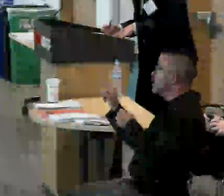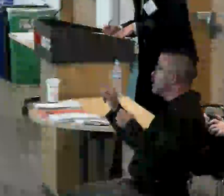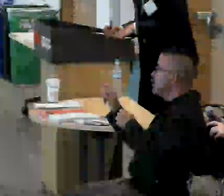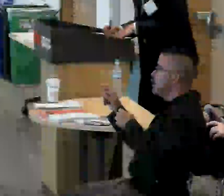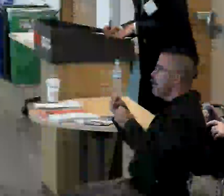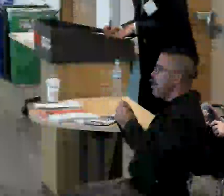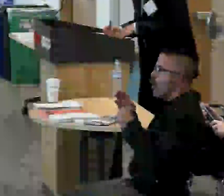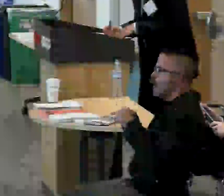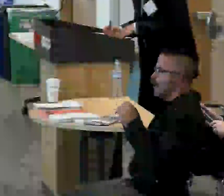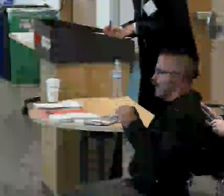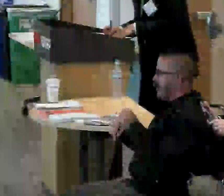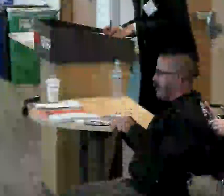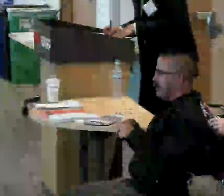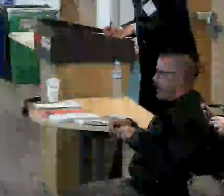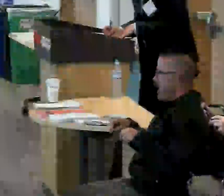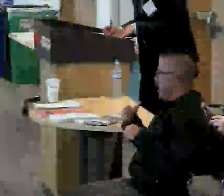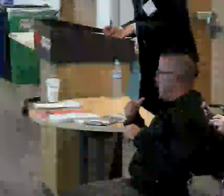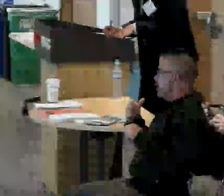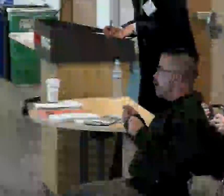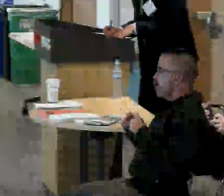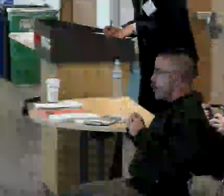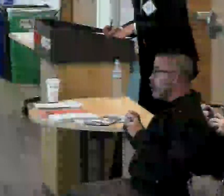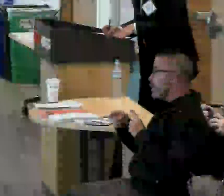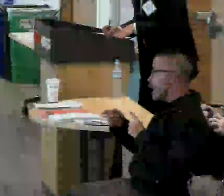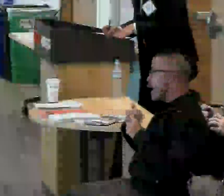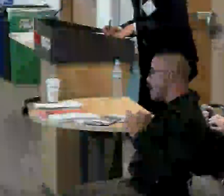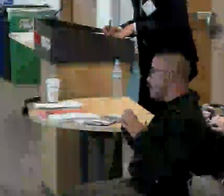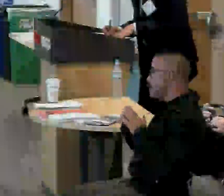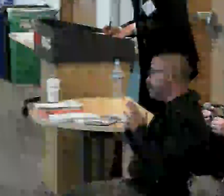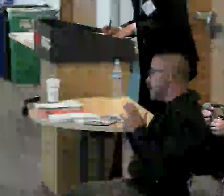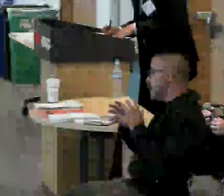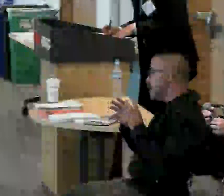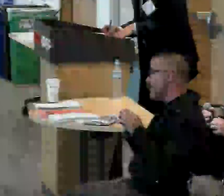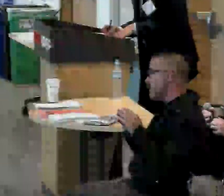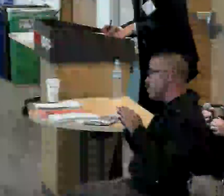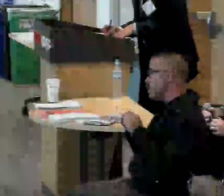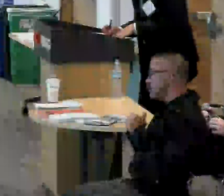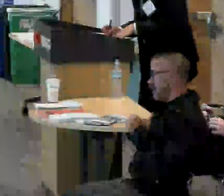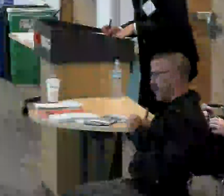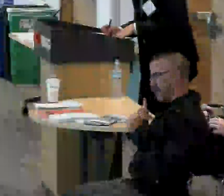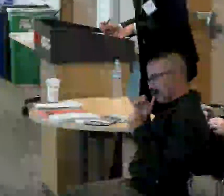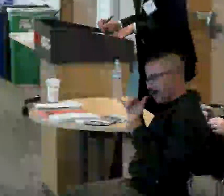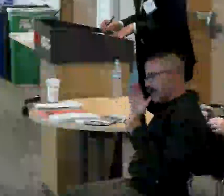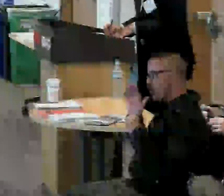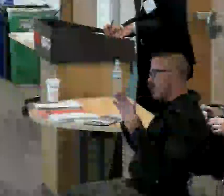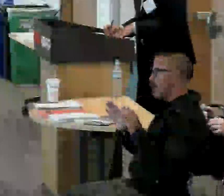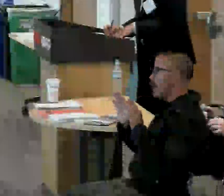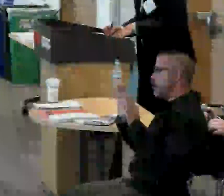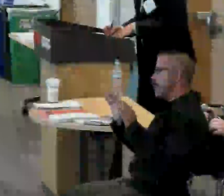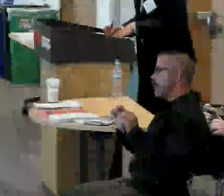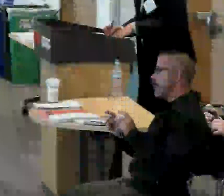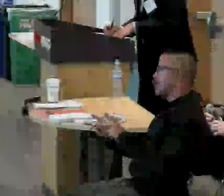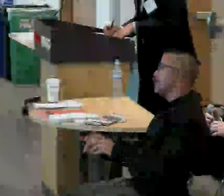panels when they have their state conventions and all, it would be, I think, a tremendous opportunity.